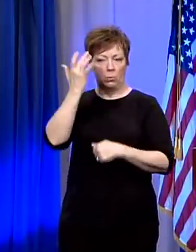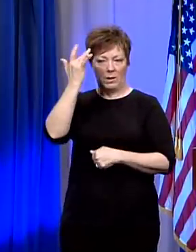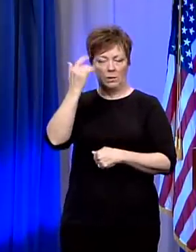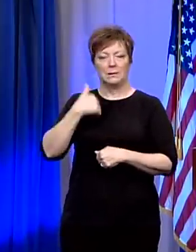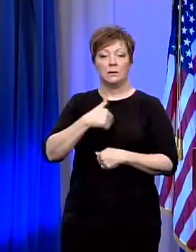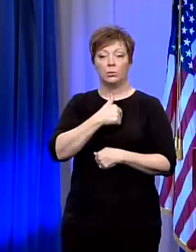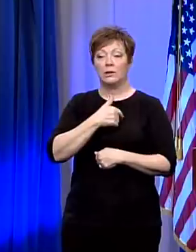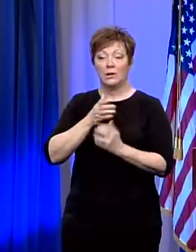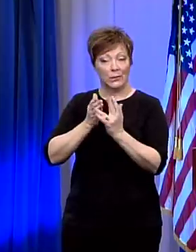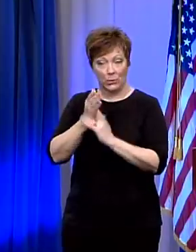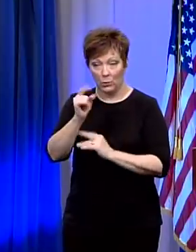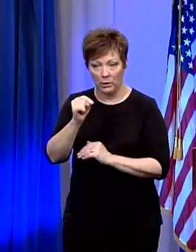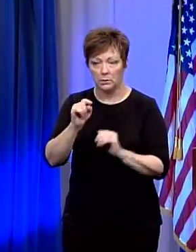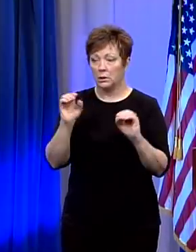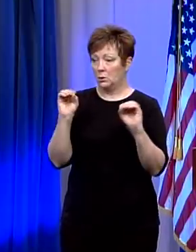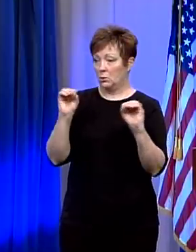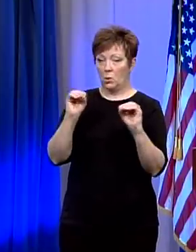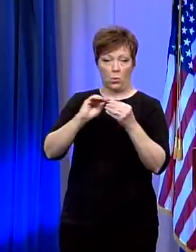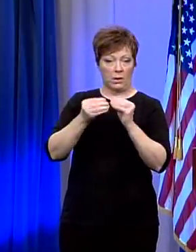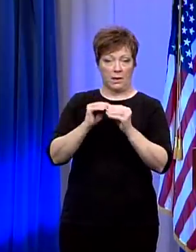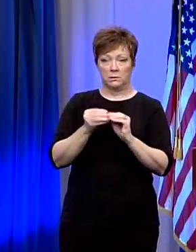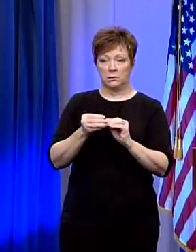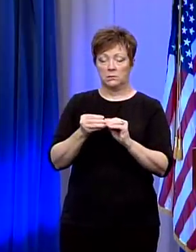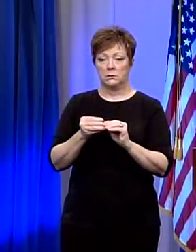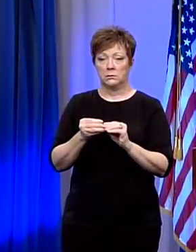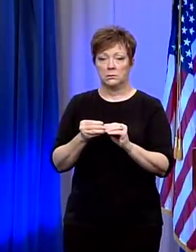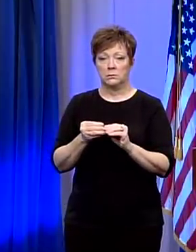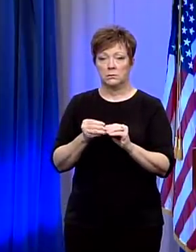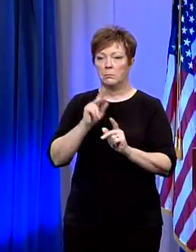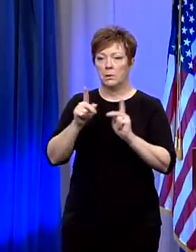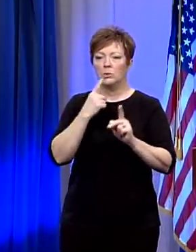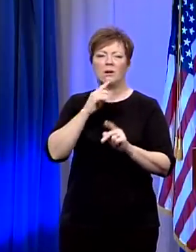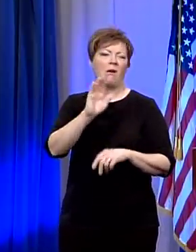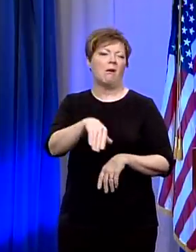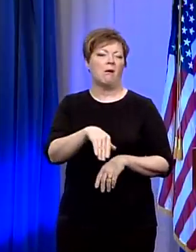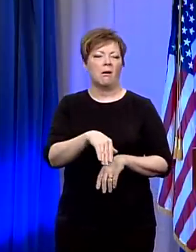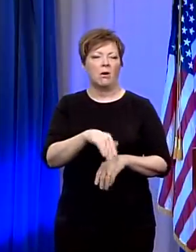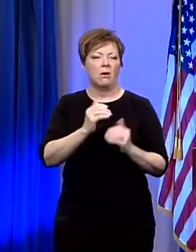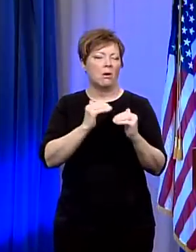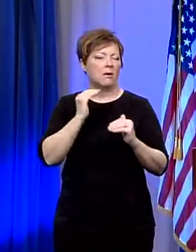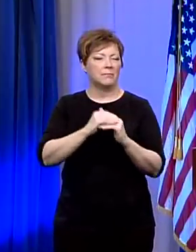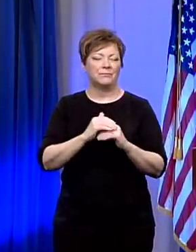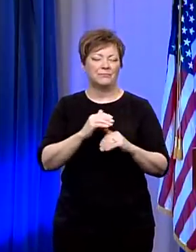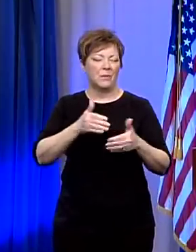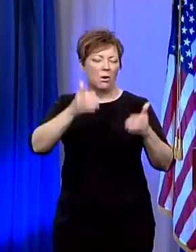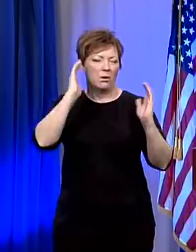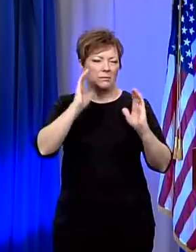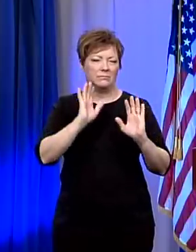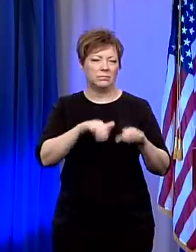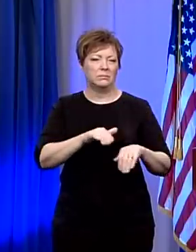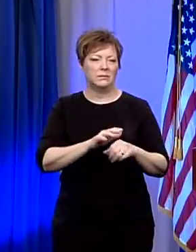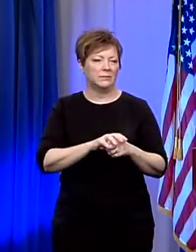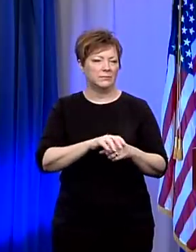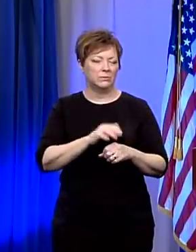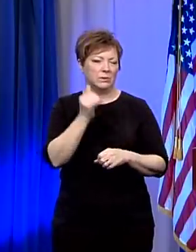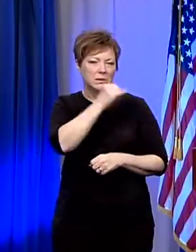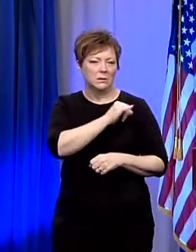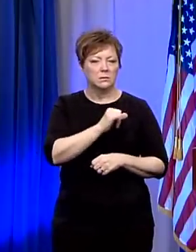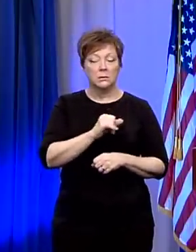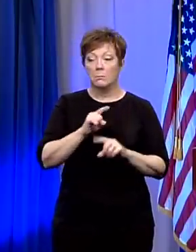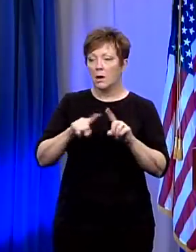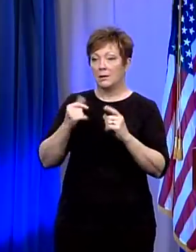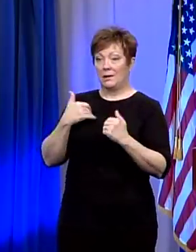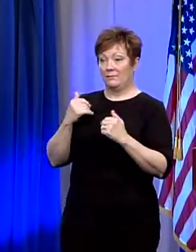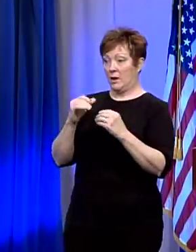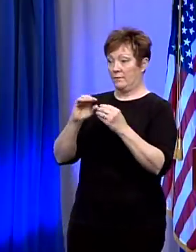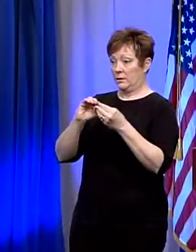get through this and we have no cases at all, certainly people will say that must have been an overreaction. And if we get through this and have lots of cases, people will